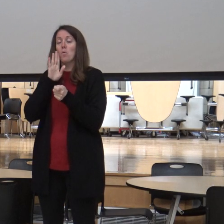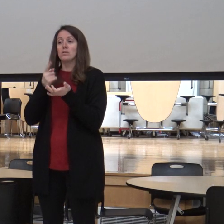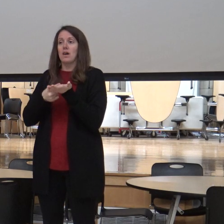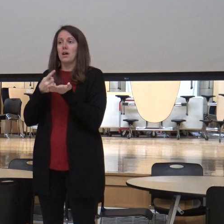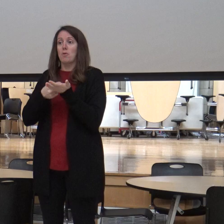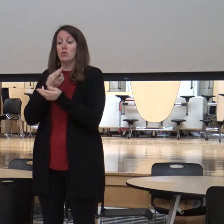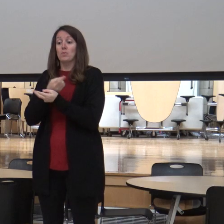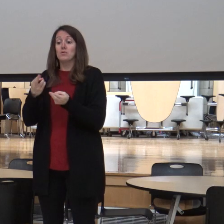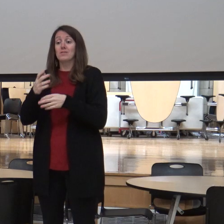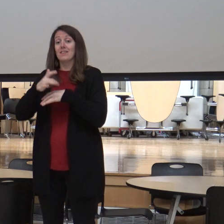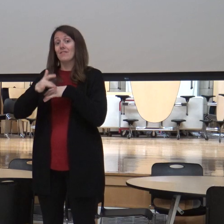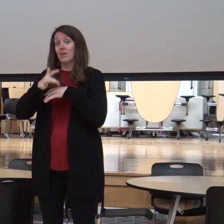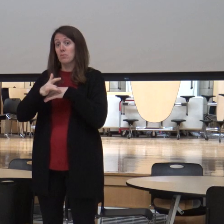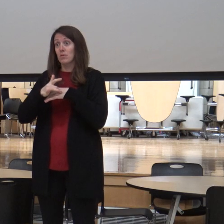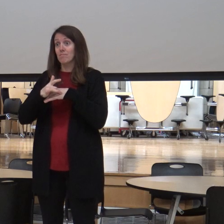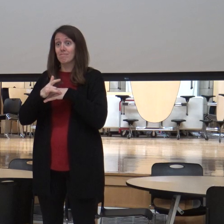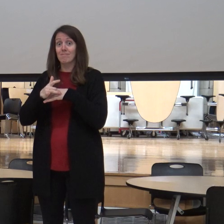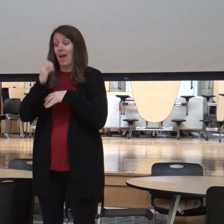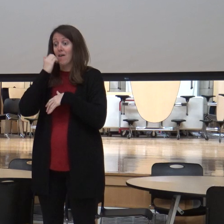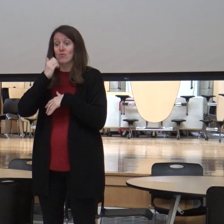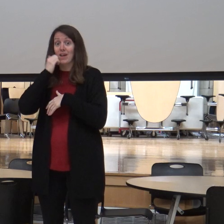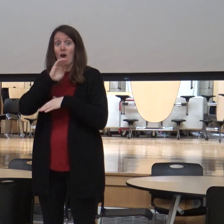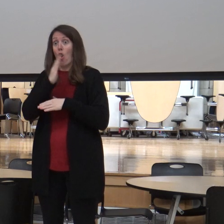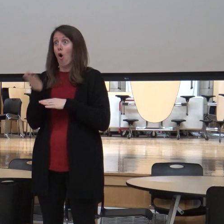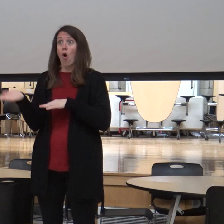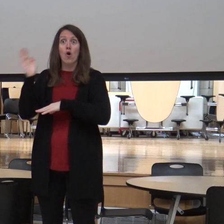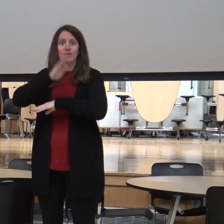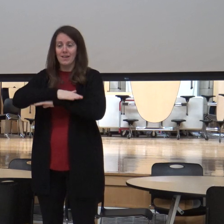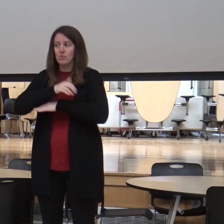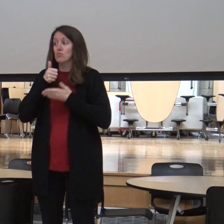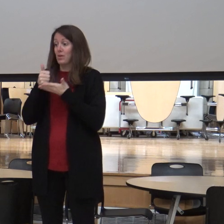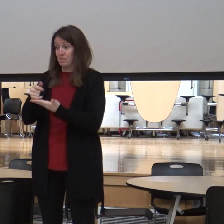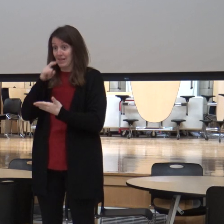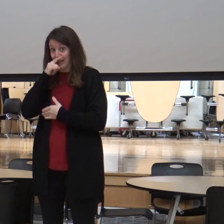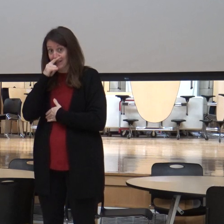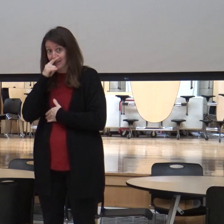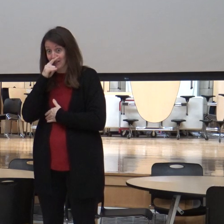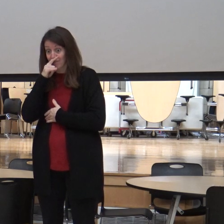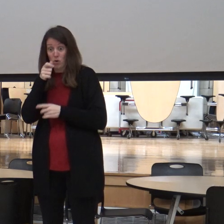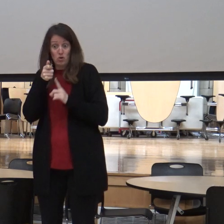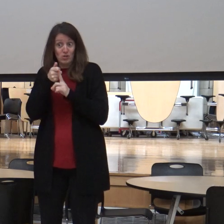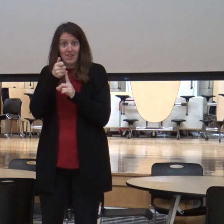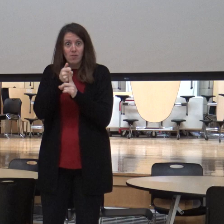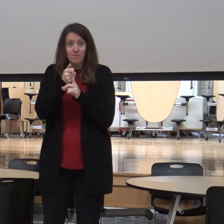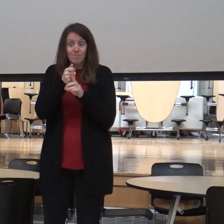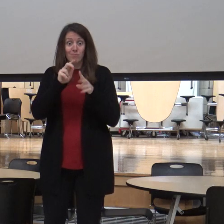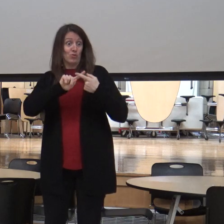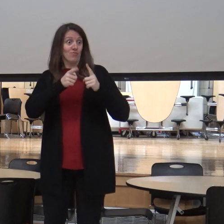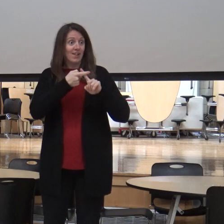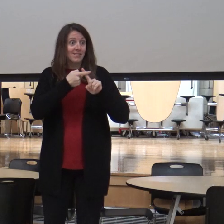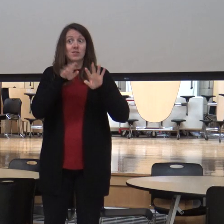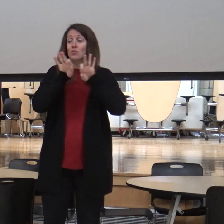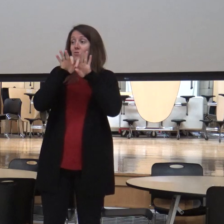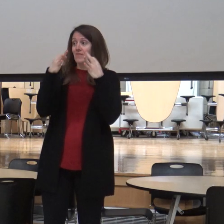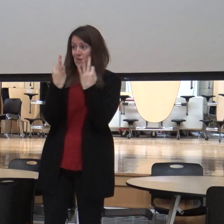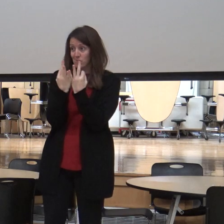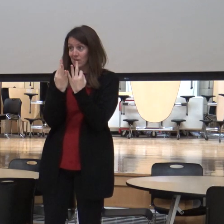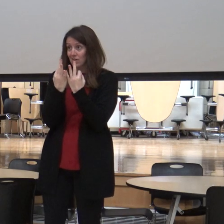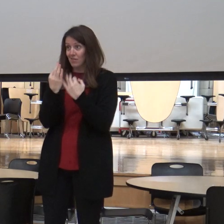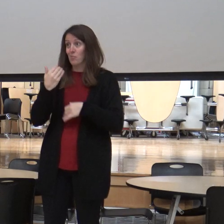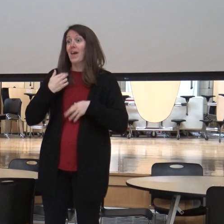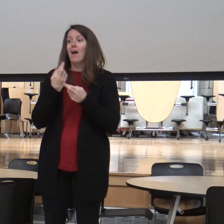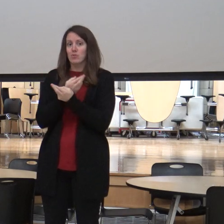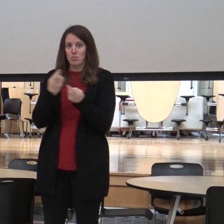hours a day, 7 days a week to help your kids, or to help you guys, or to help your friends, to help your family. There are resources out